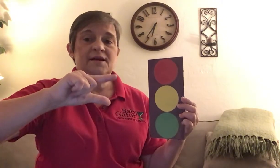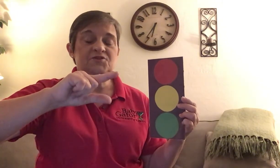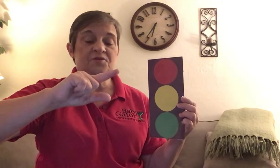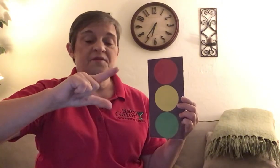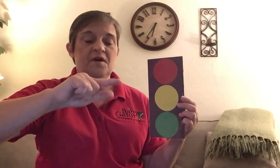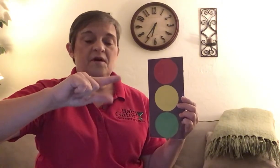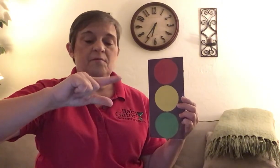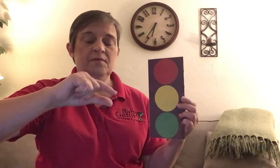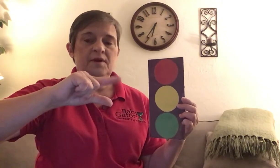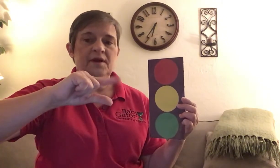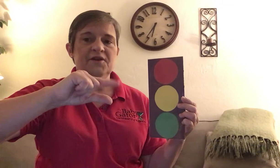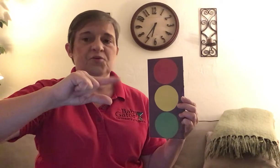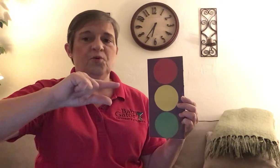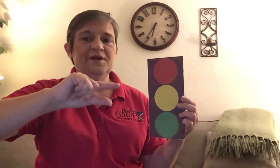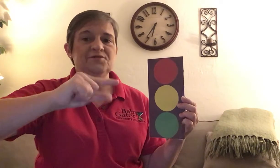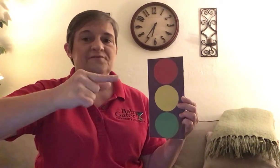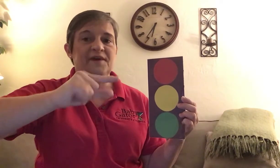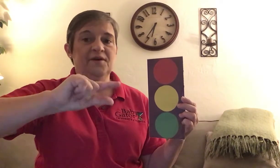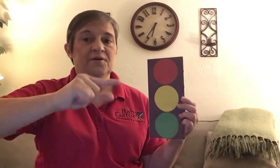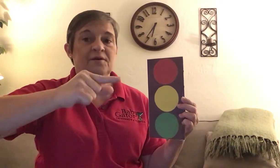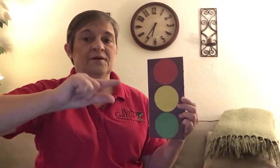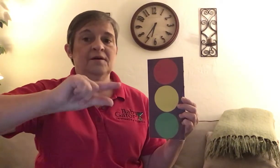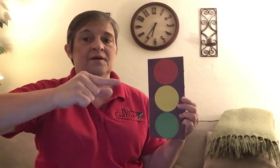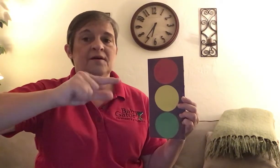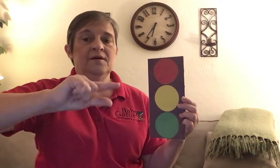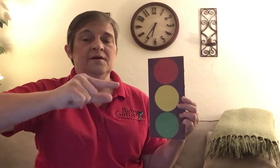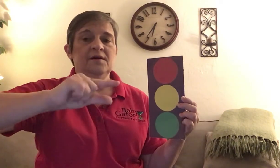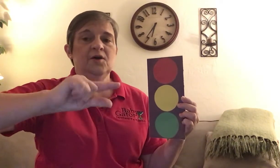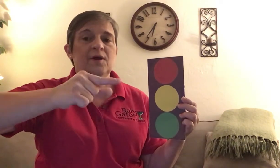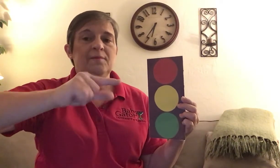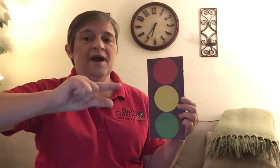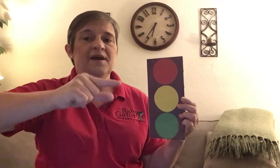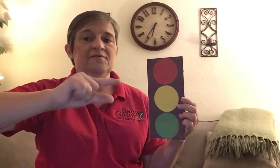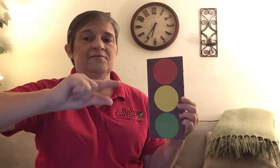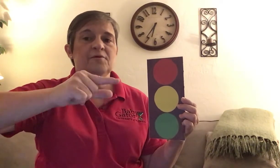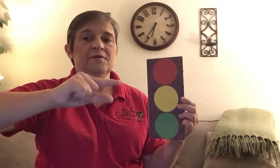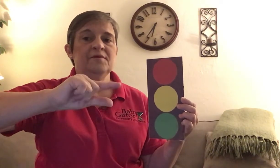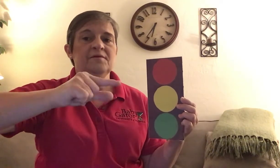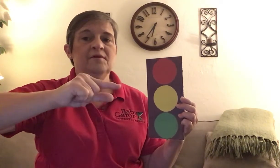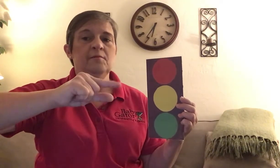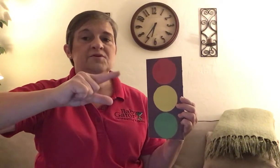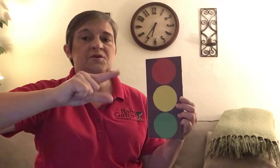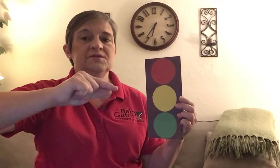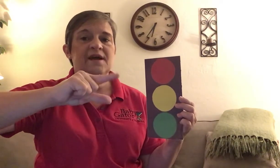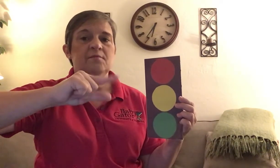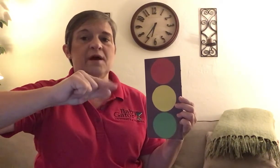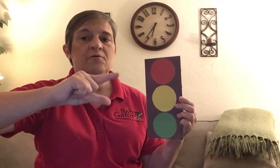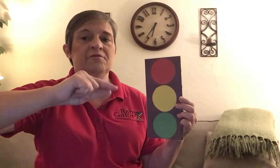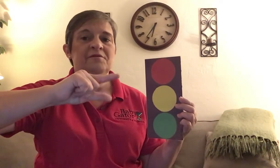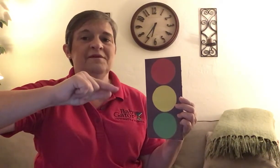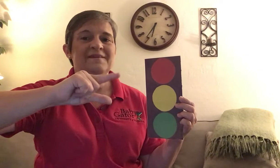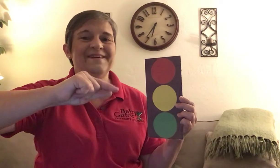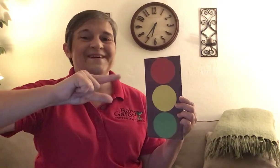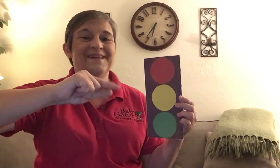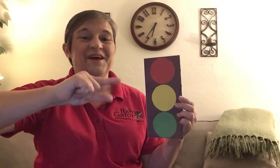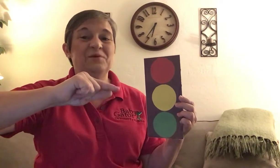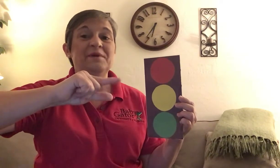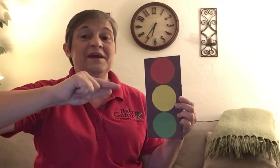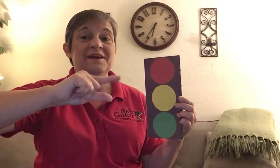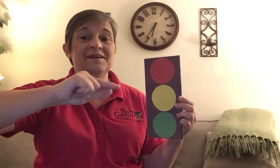your thumb and your pointer finger going back and forth. Almost looks like a mouse, like a beak.